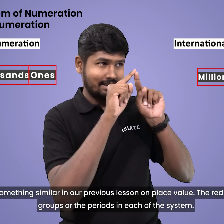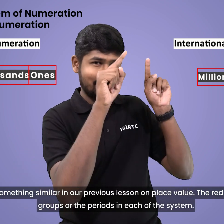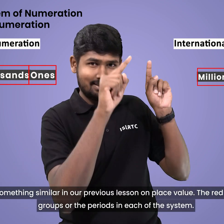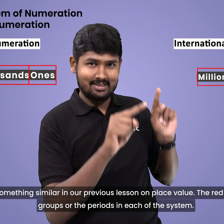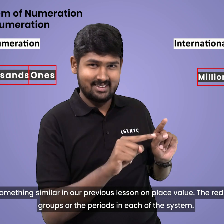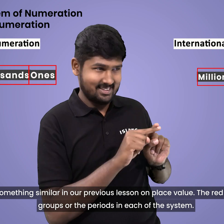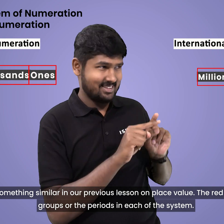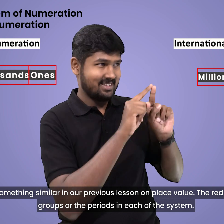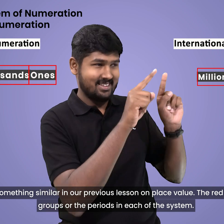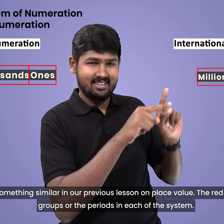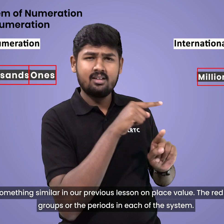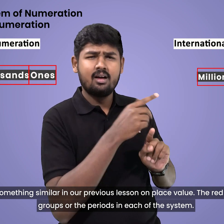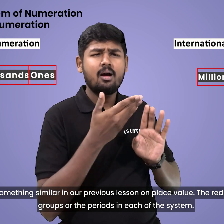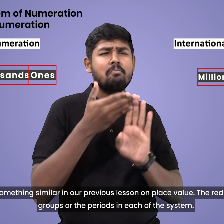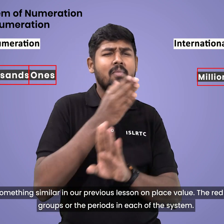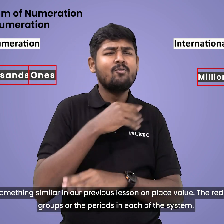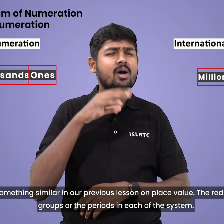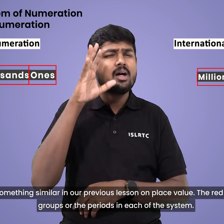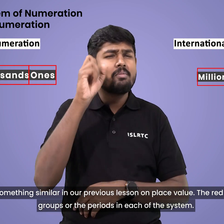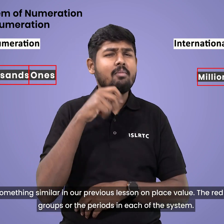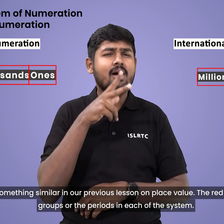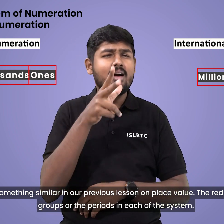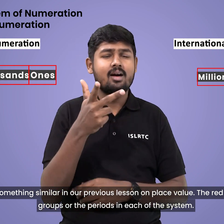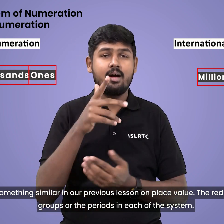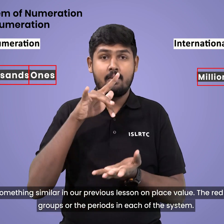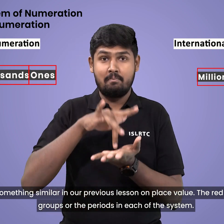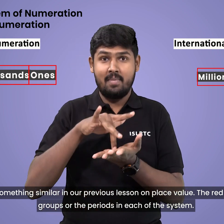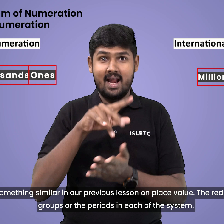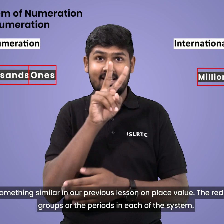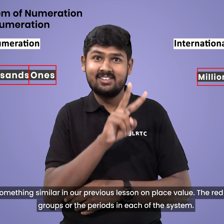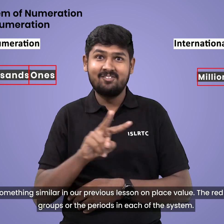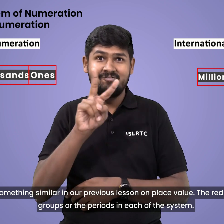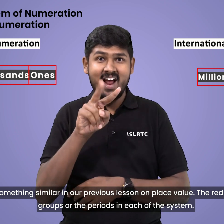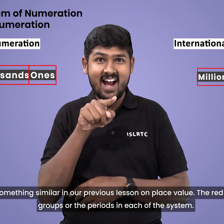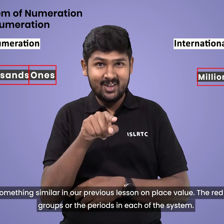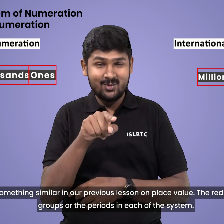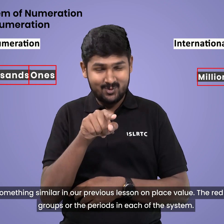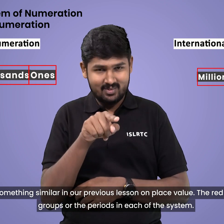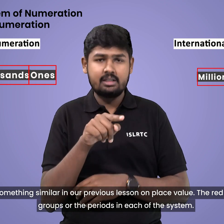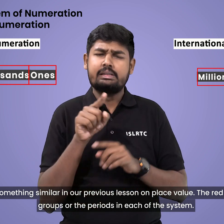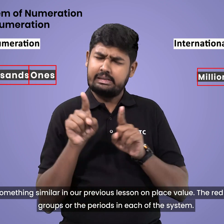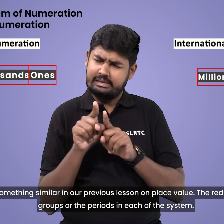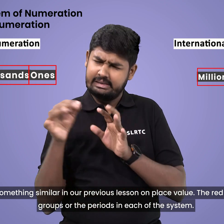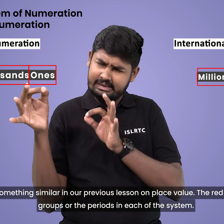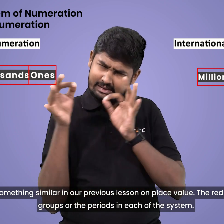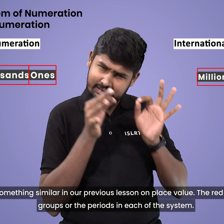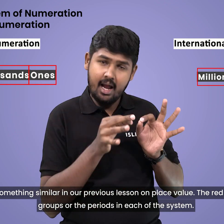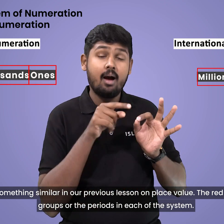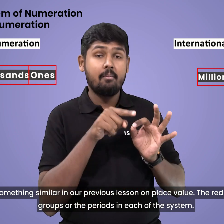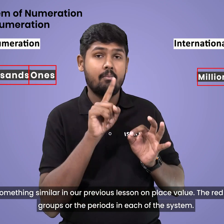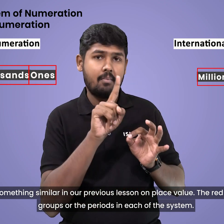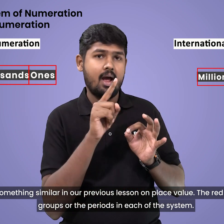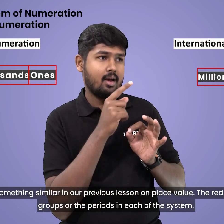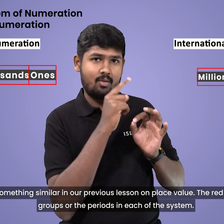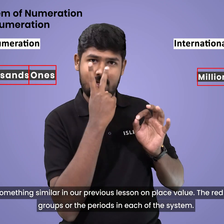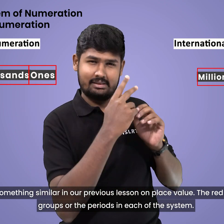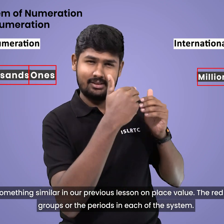our previous lesson on place value. The red boxes indicate the groups or the periods in each of the